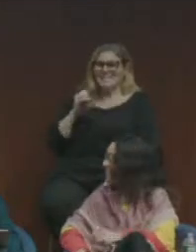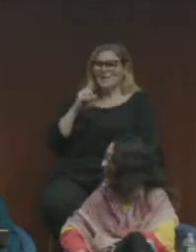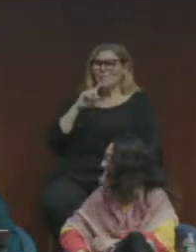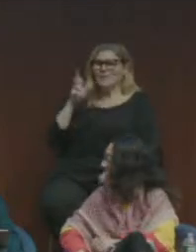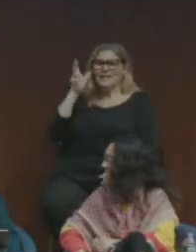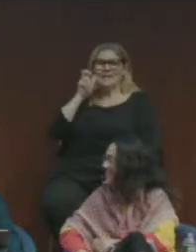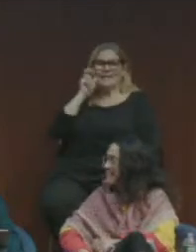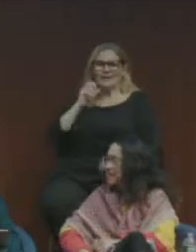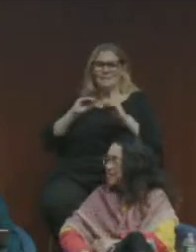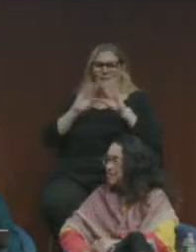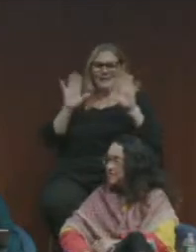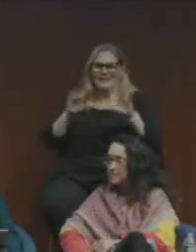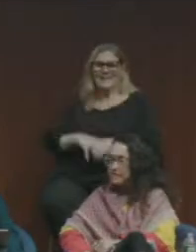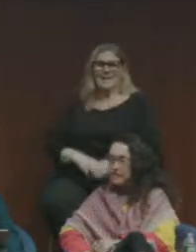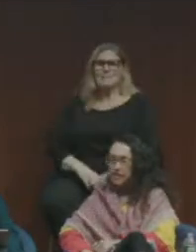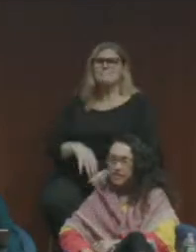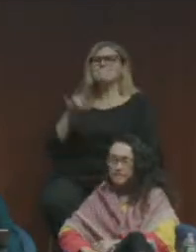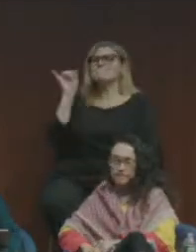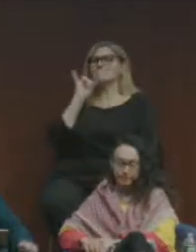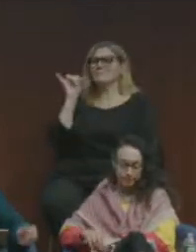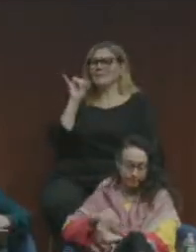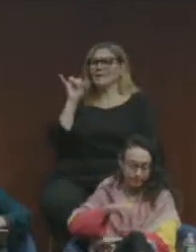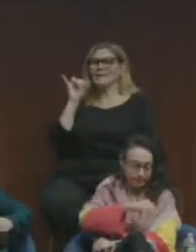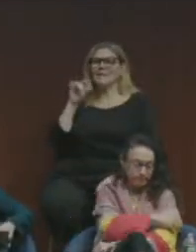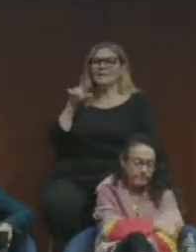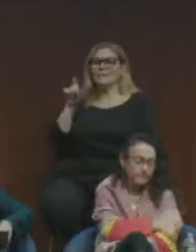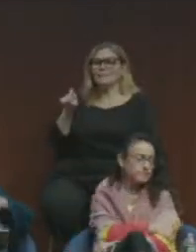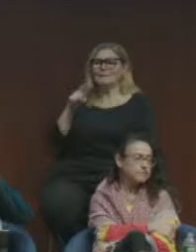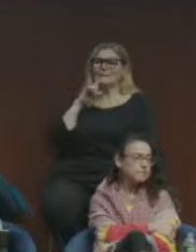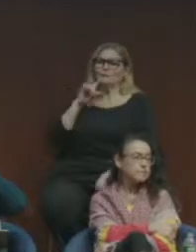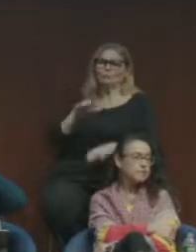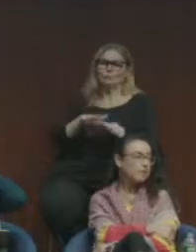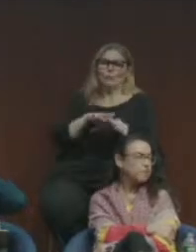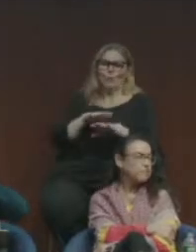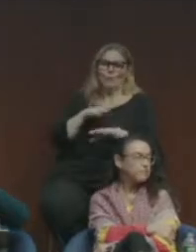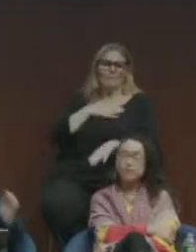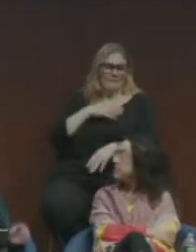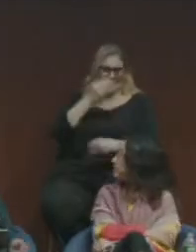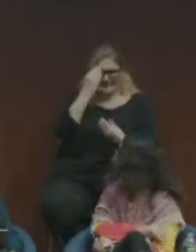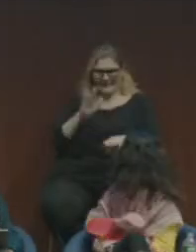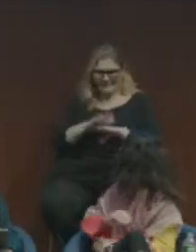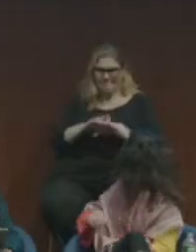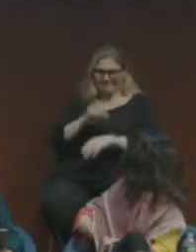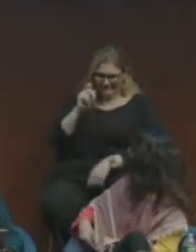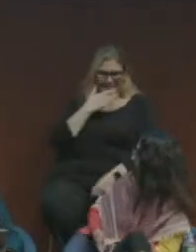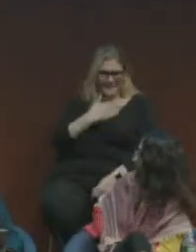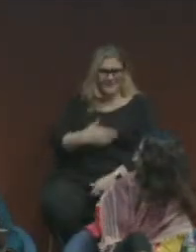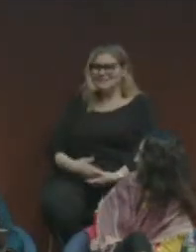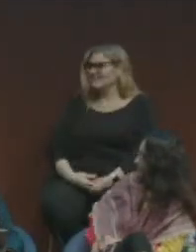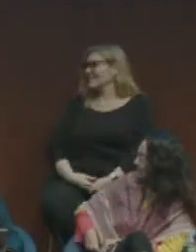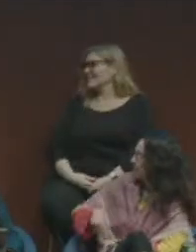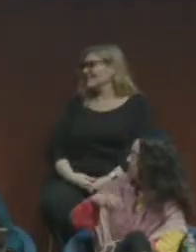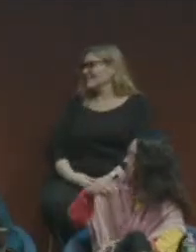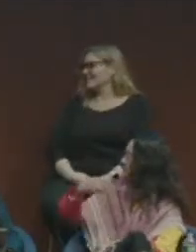we're audible. And if we need to slow down, please signal us.